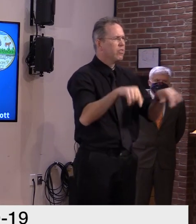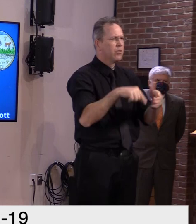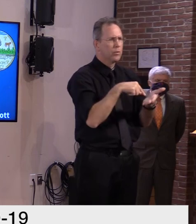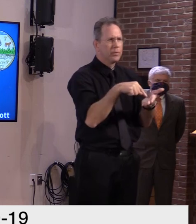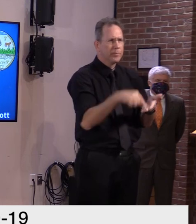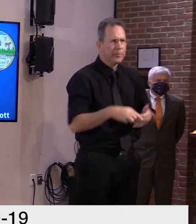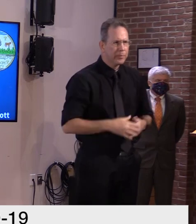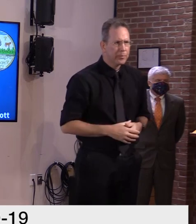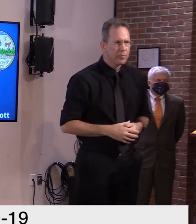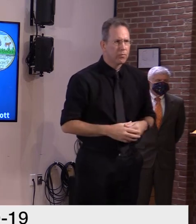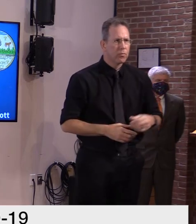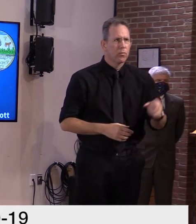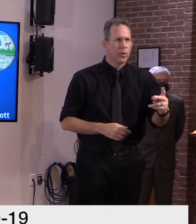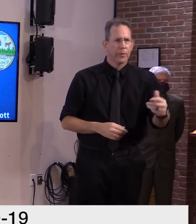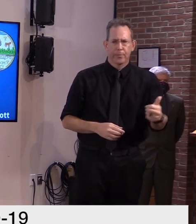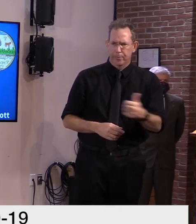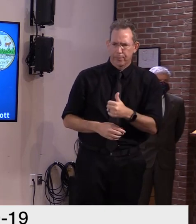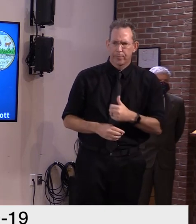Sorry?